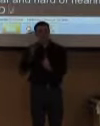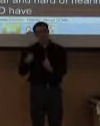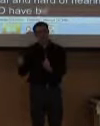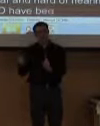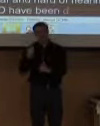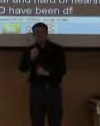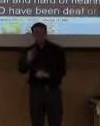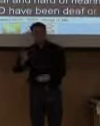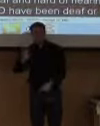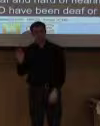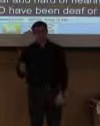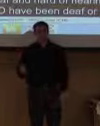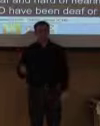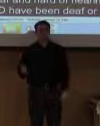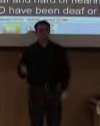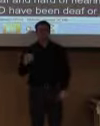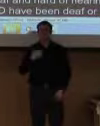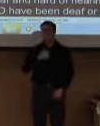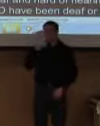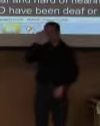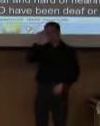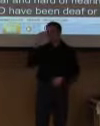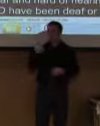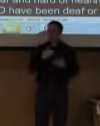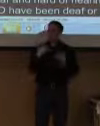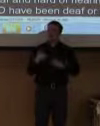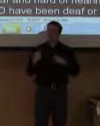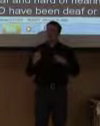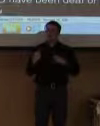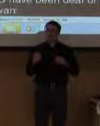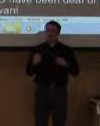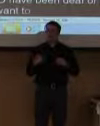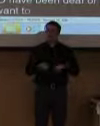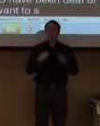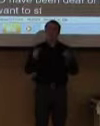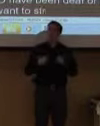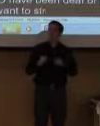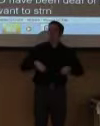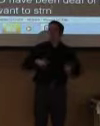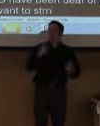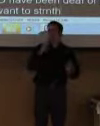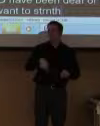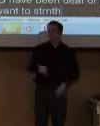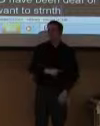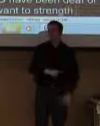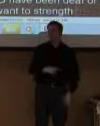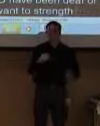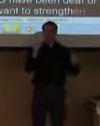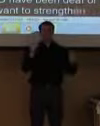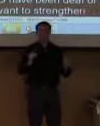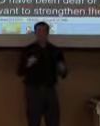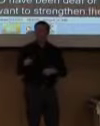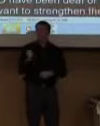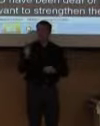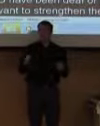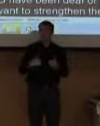hearing. So we know that we really want to strengthen the opportunities. Another challenge that we have is that